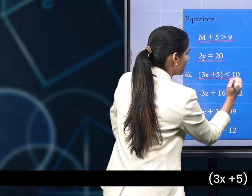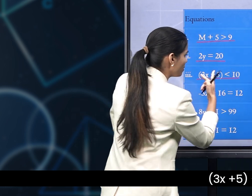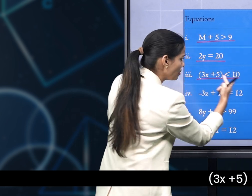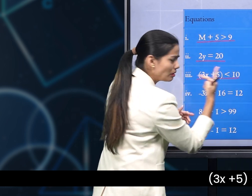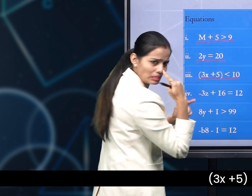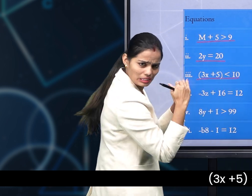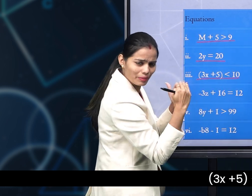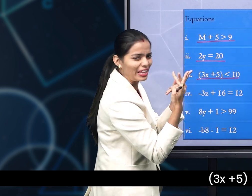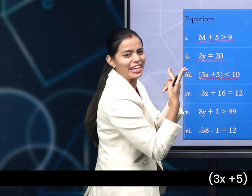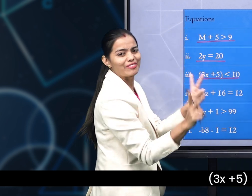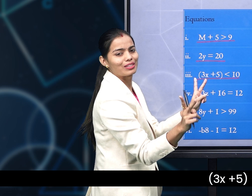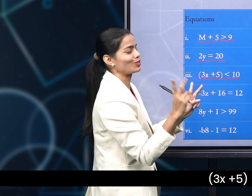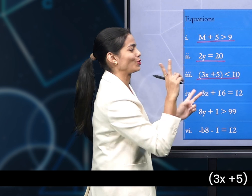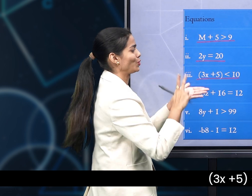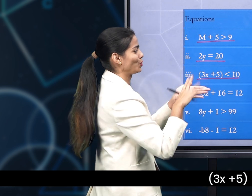3x plus 5 less than 10